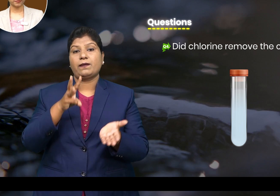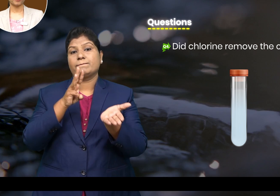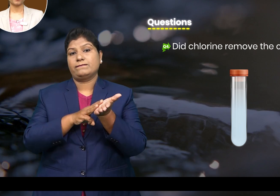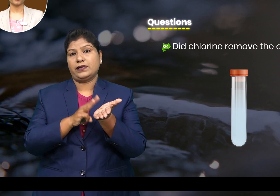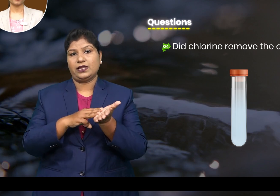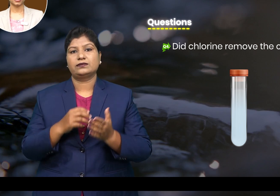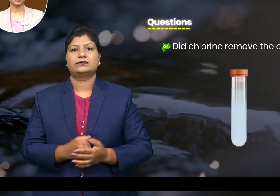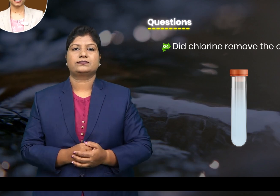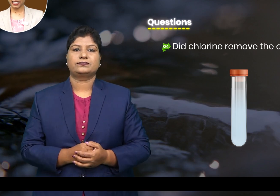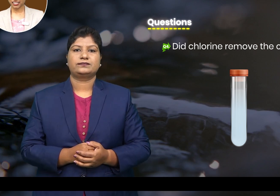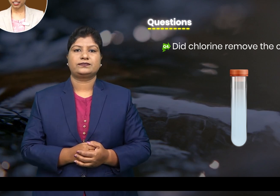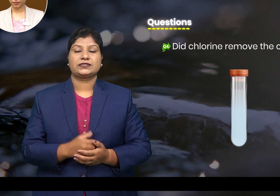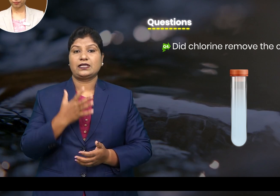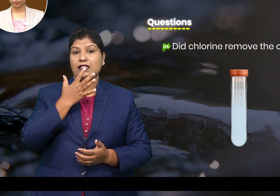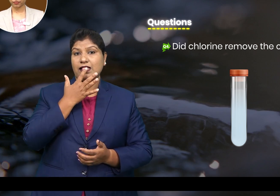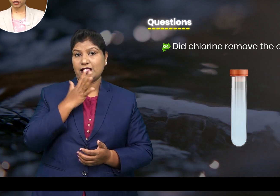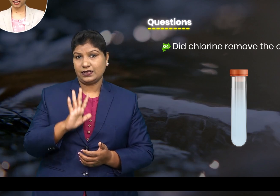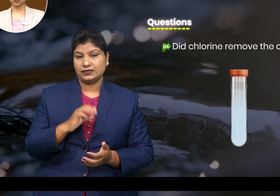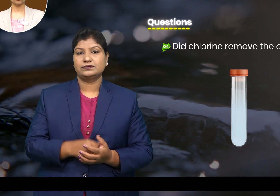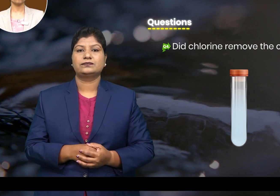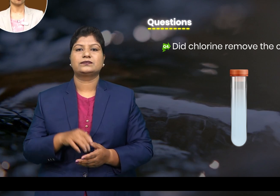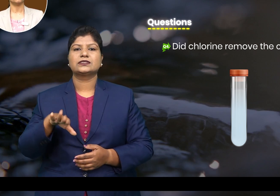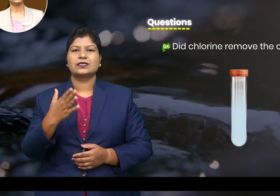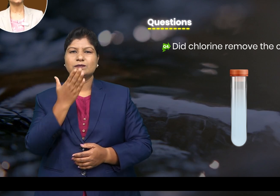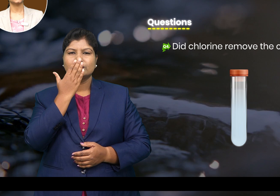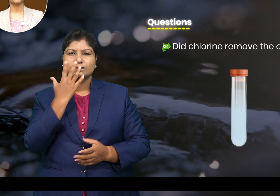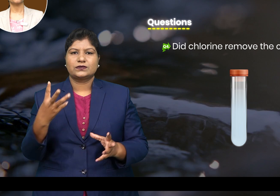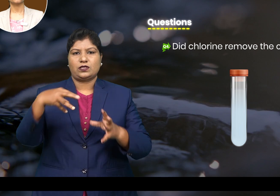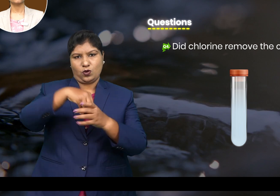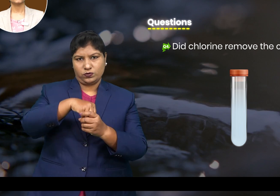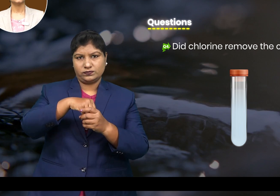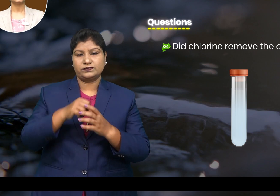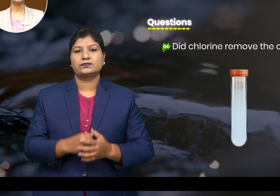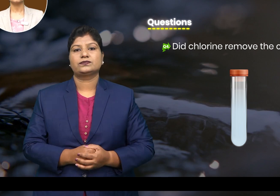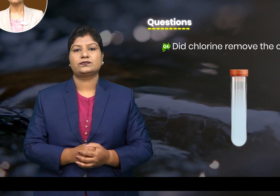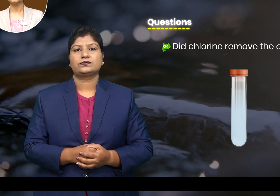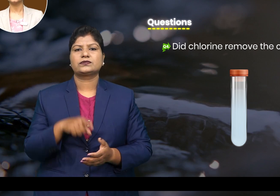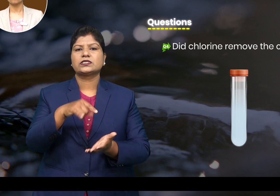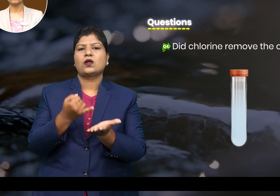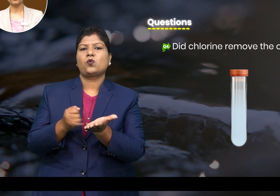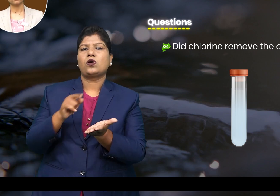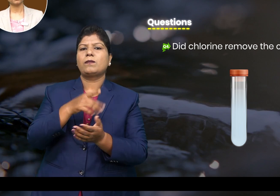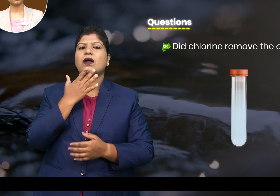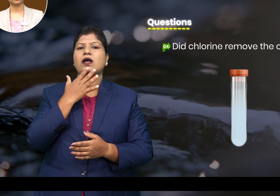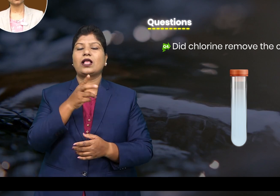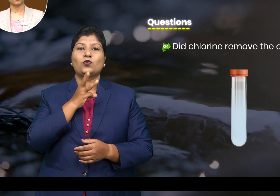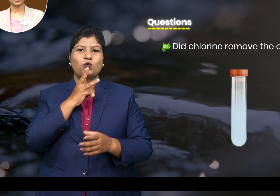manganese, taste, and odor components, remove color in the